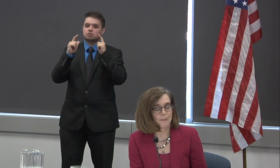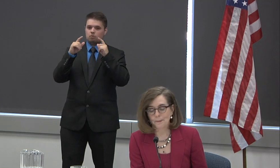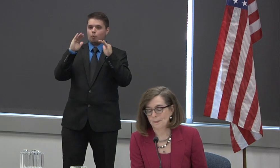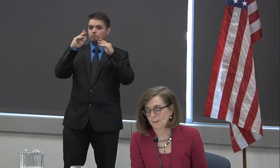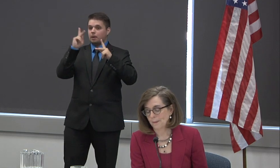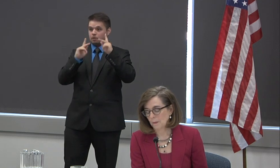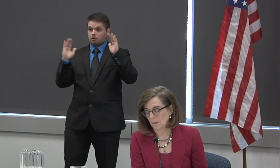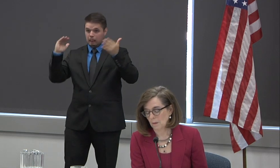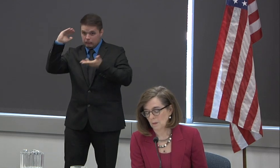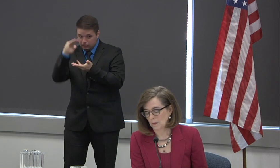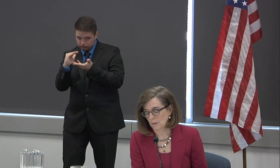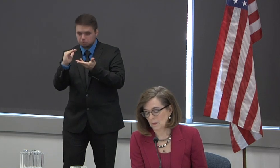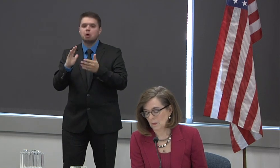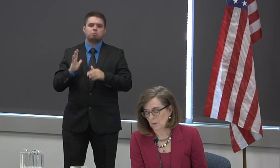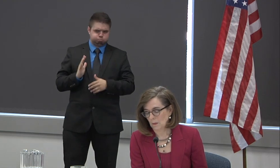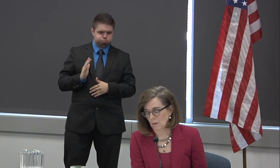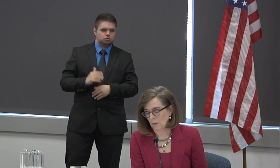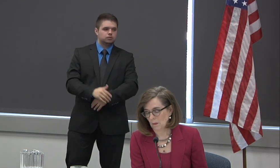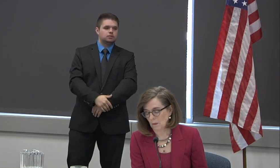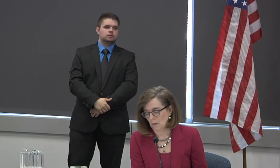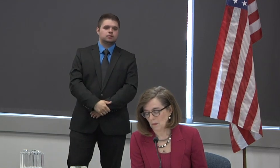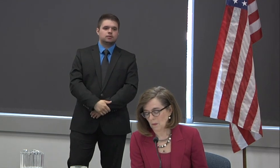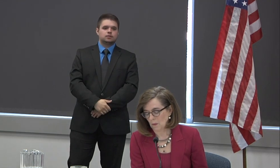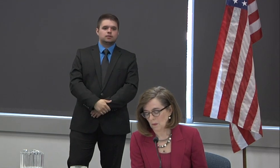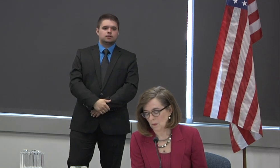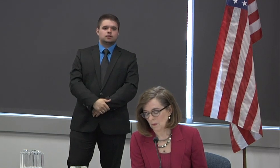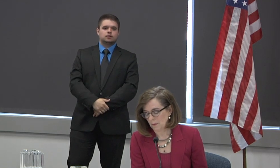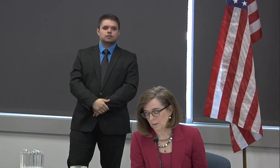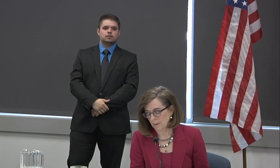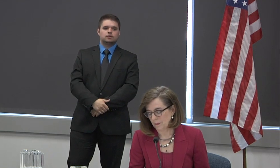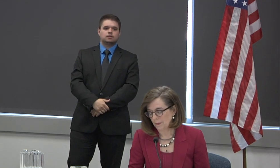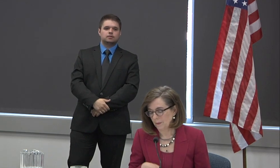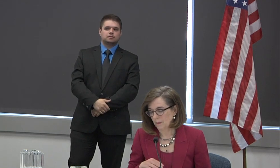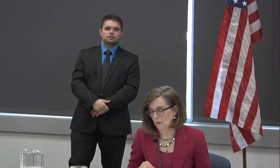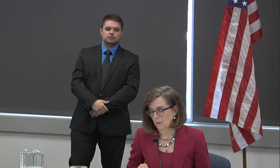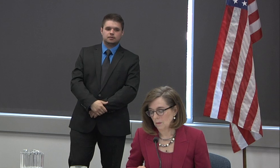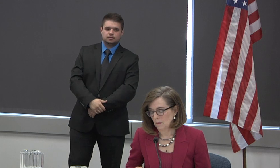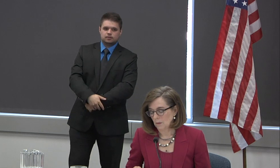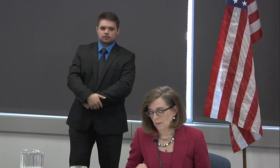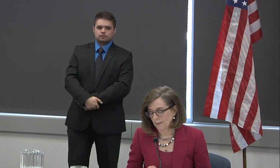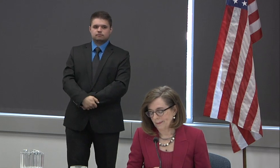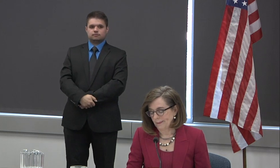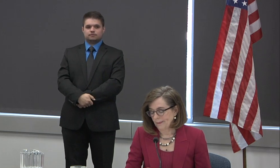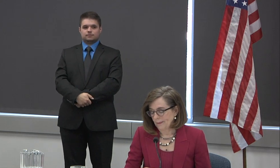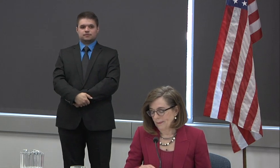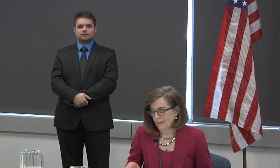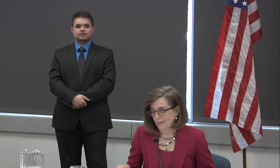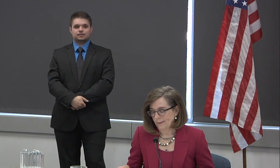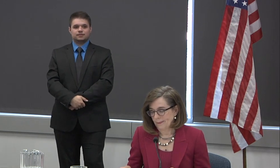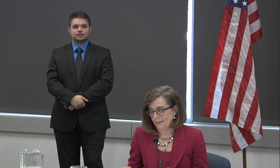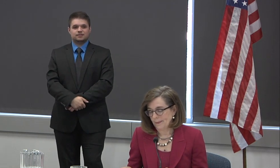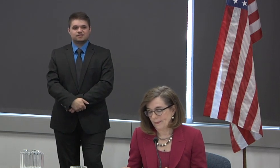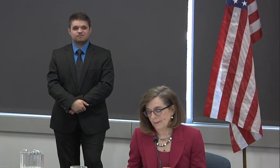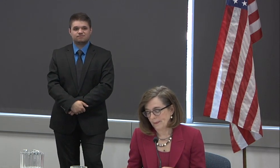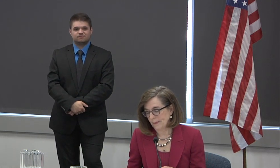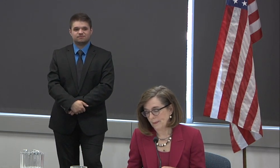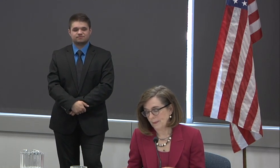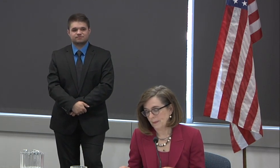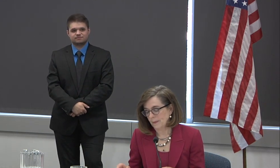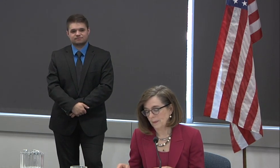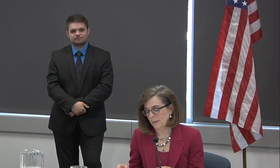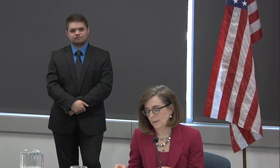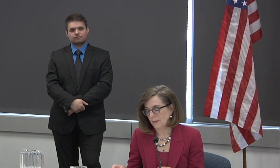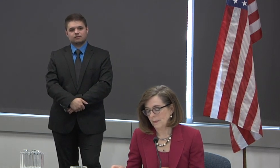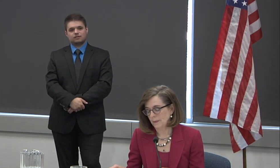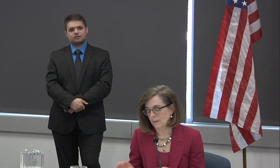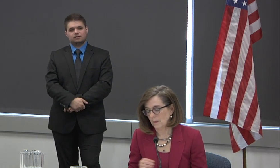Could I ask one other question, Governor? Again, you're targeting large events for the fall. At this point, what can you tell parents